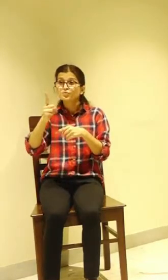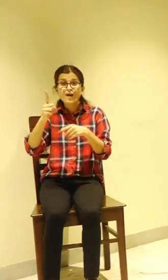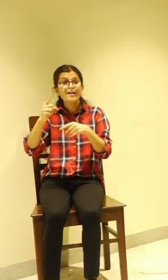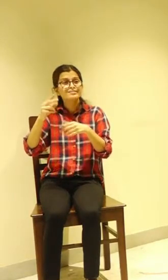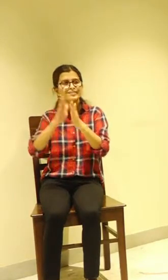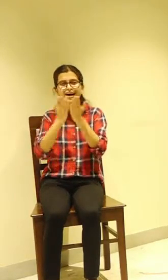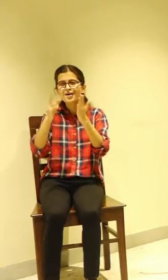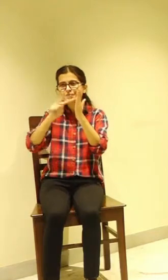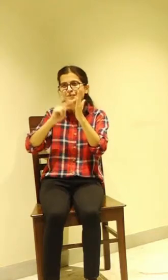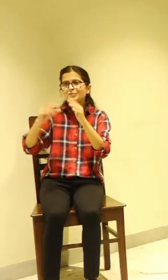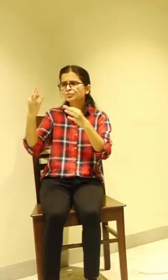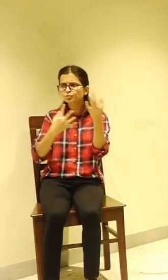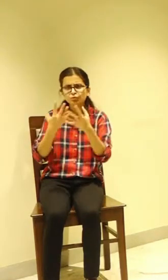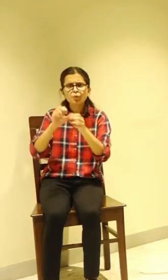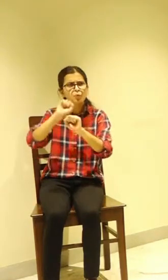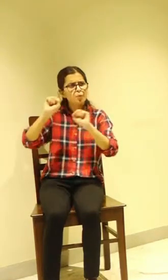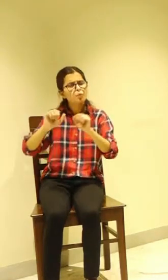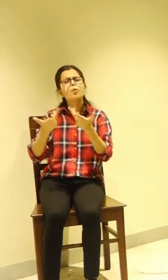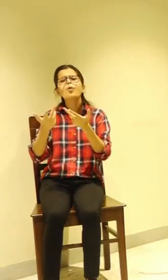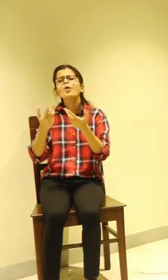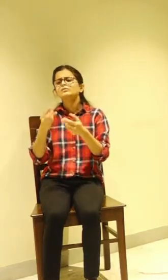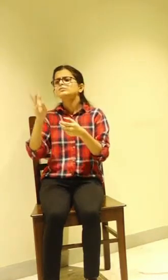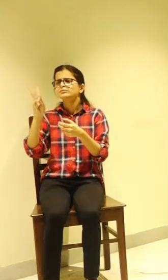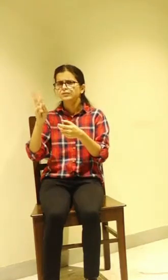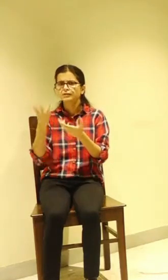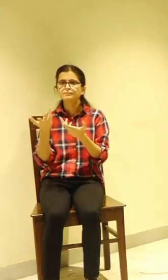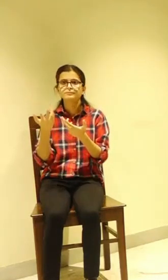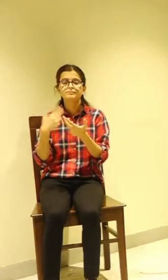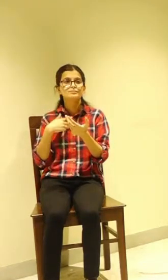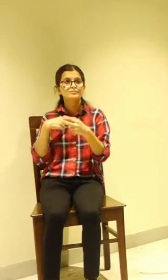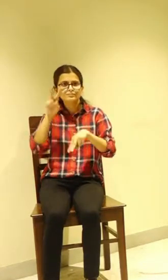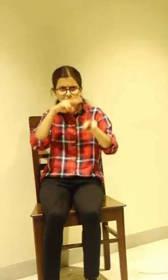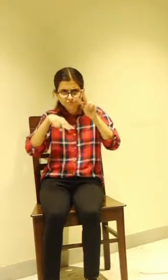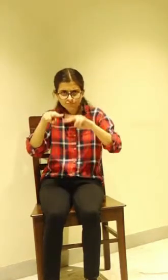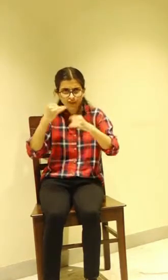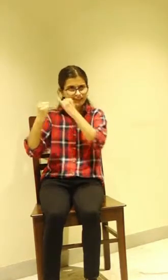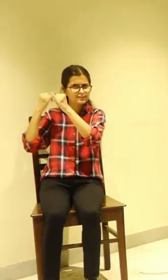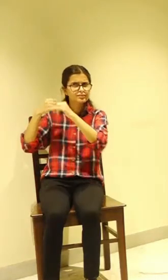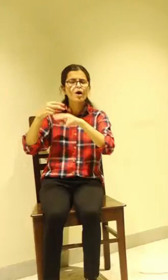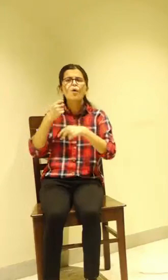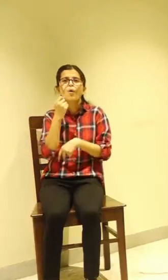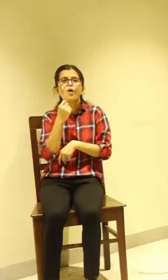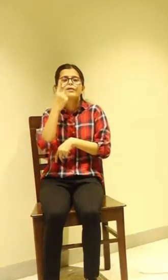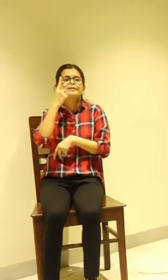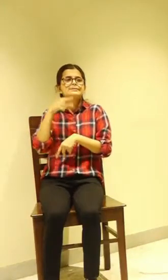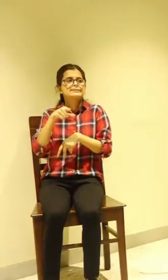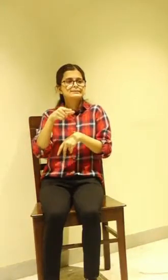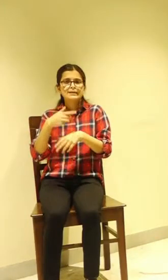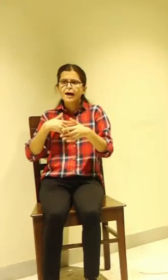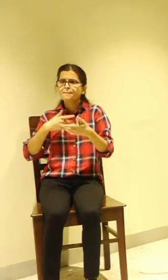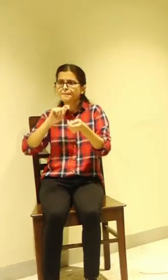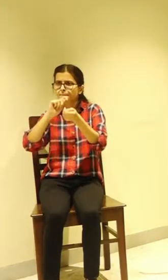apart from reading 19 and 21 together. The third, as I just said, was to look at our history and understand that the abandonment of due process happened in the